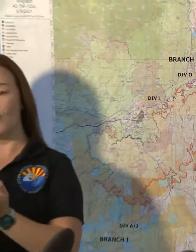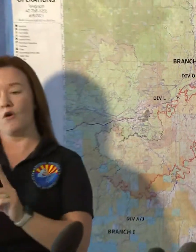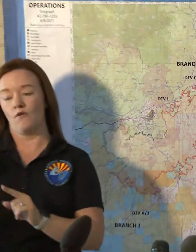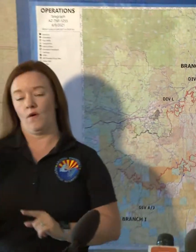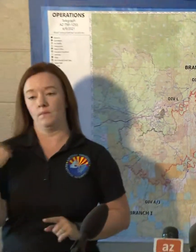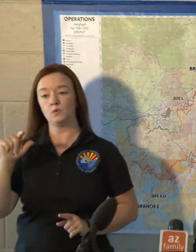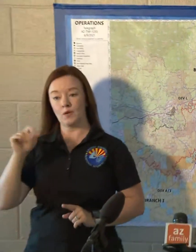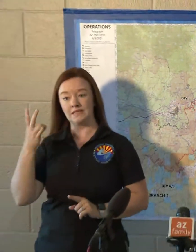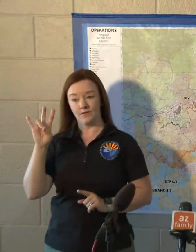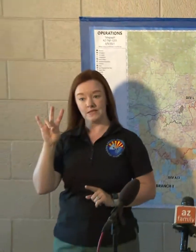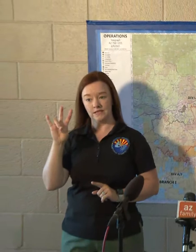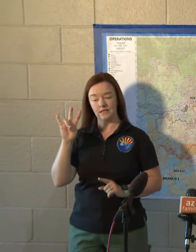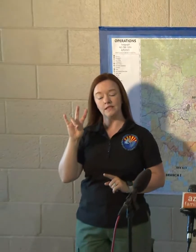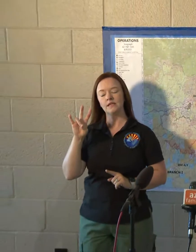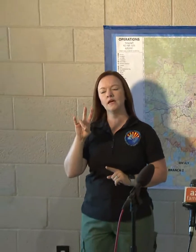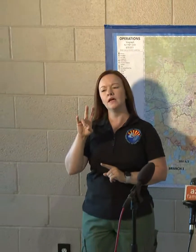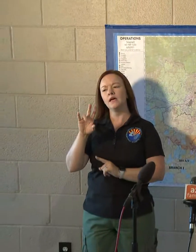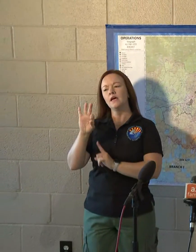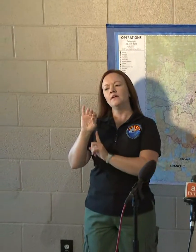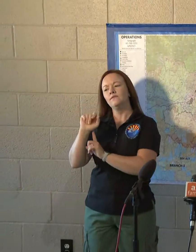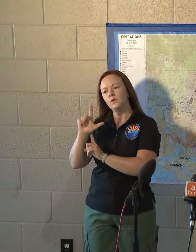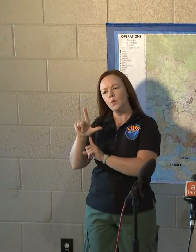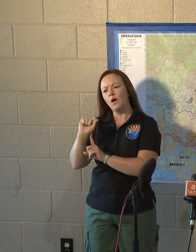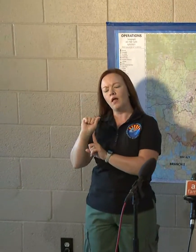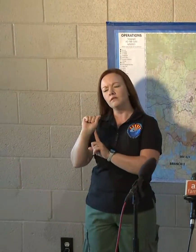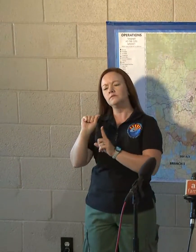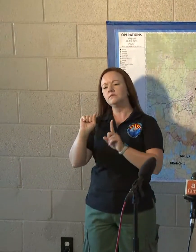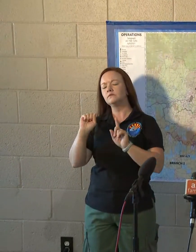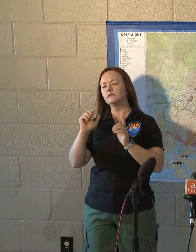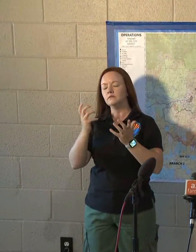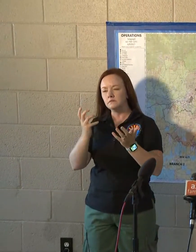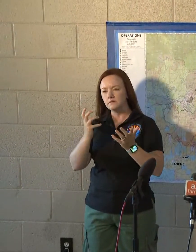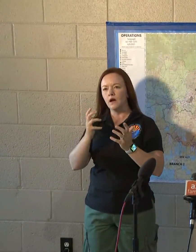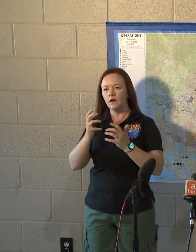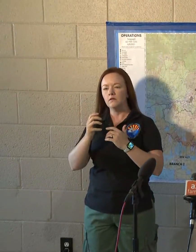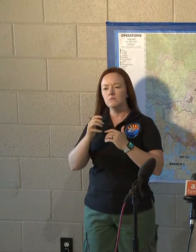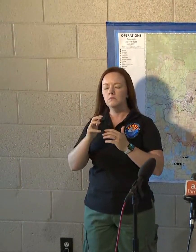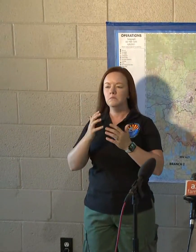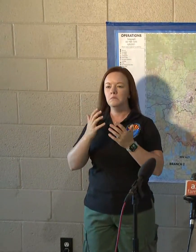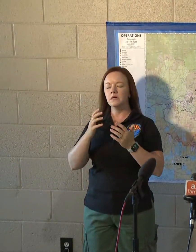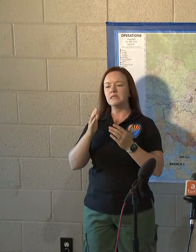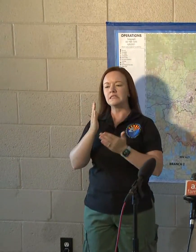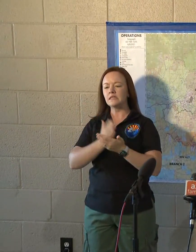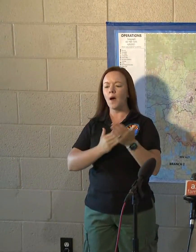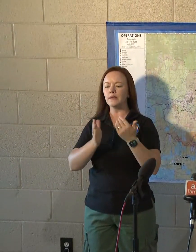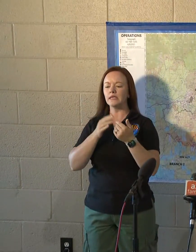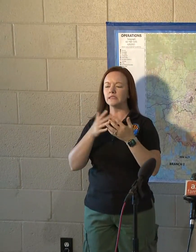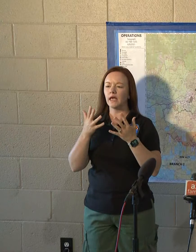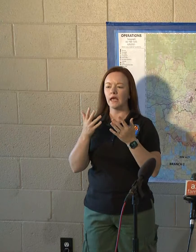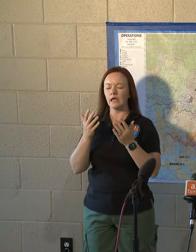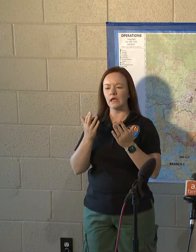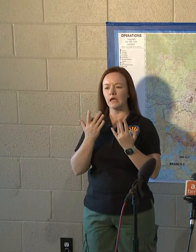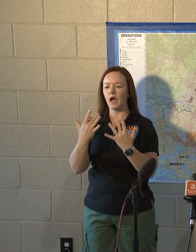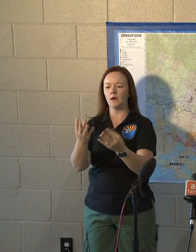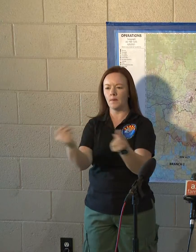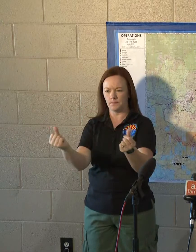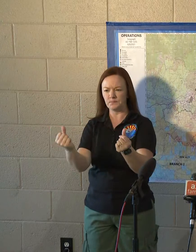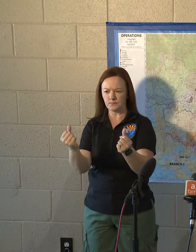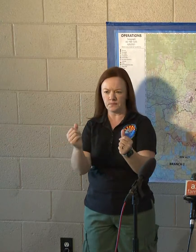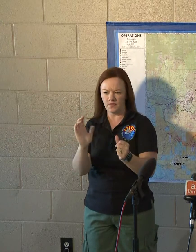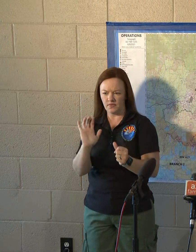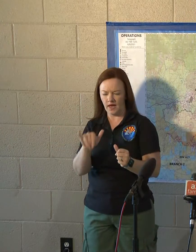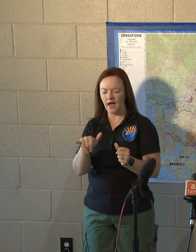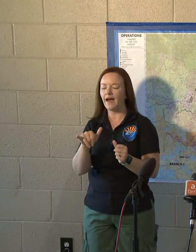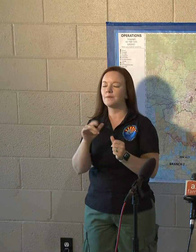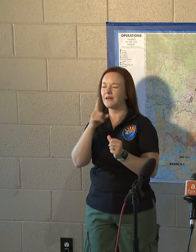from 2017, the fuel, while there is a lot of relatively flashy fuel on the ground in terms of the grasses that came